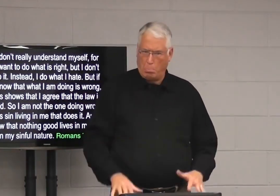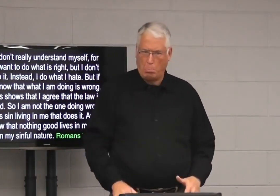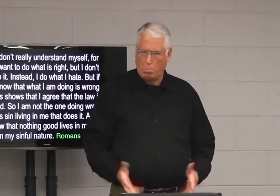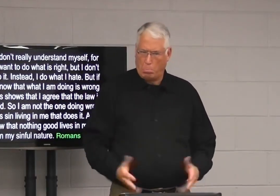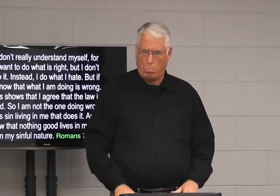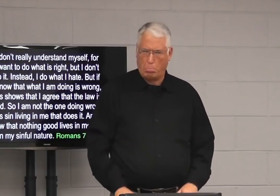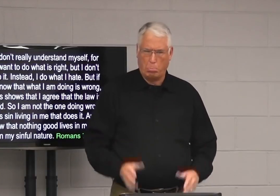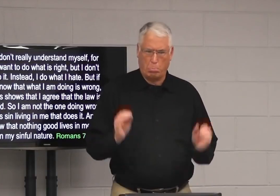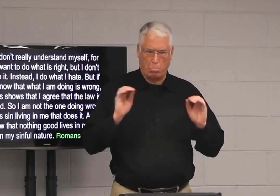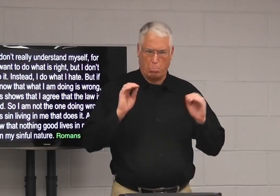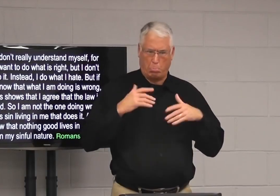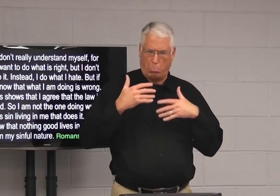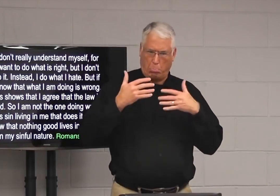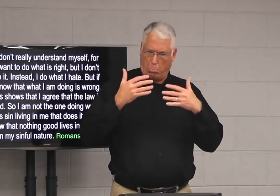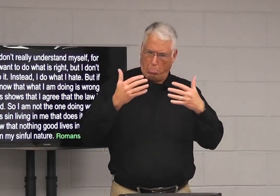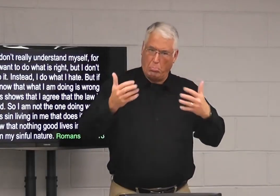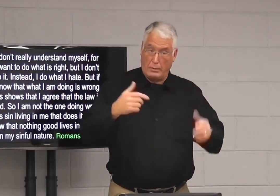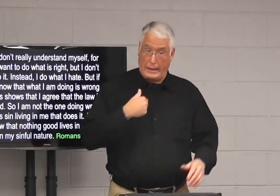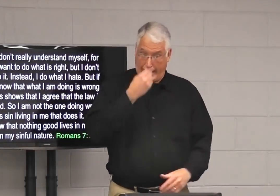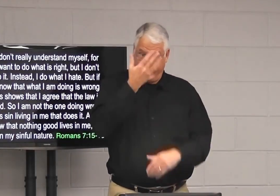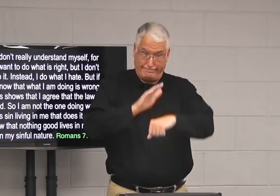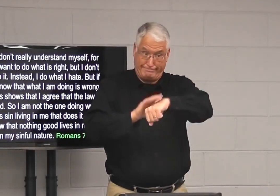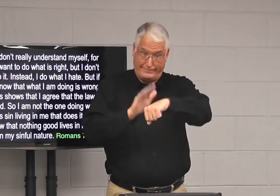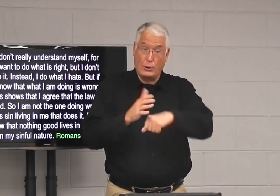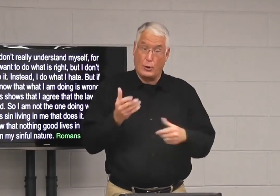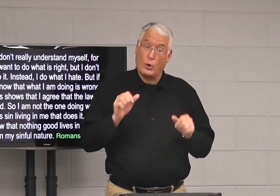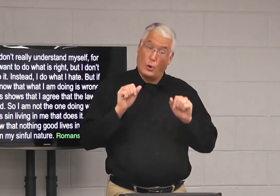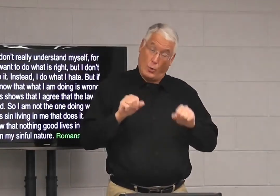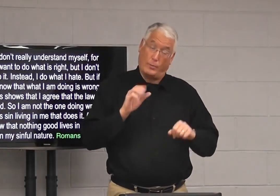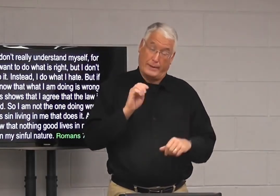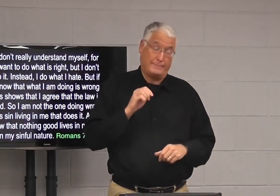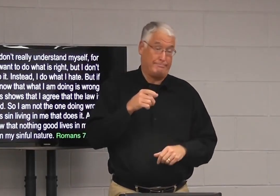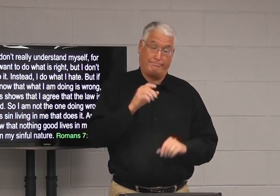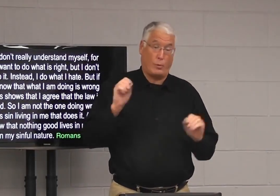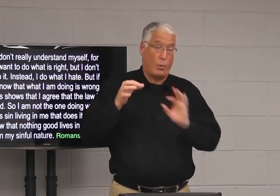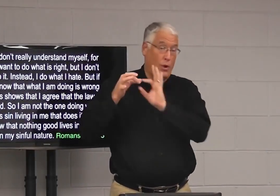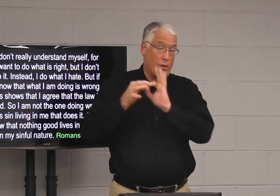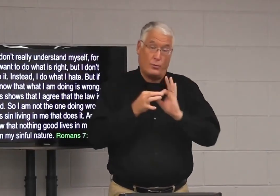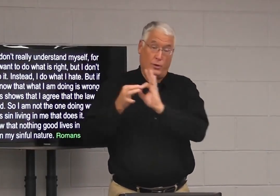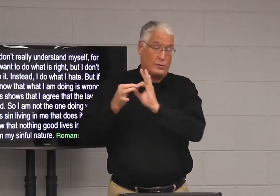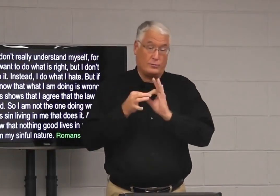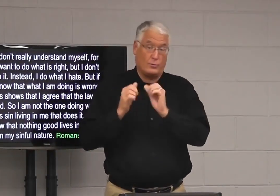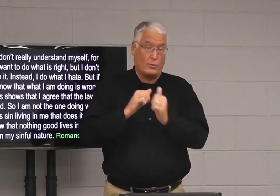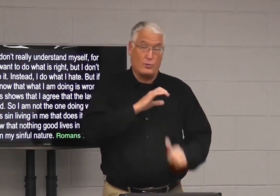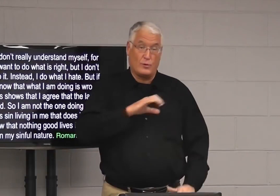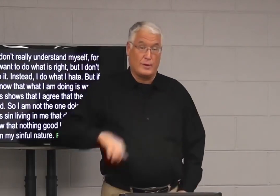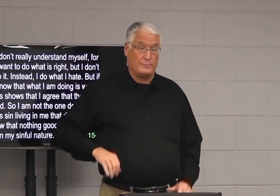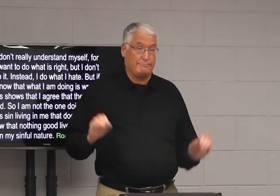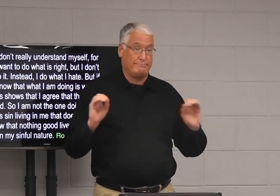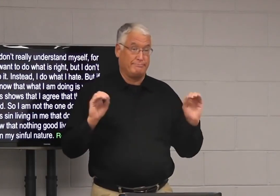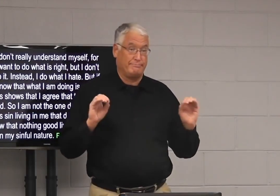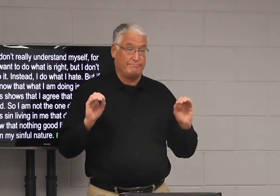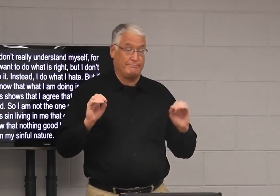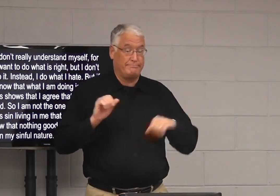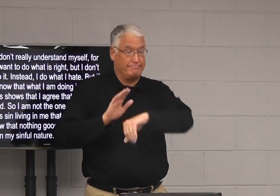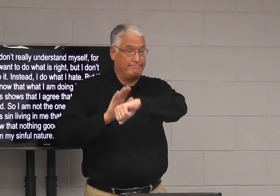been going on okay and that you've not struggled with sin, maybe you don't have a true relationship